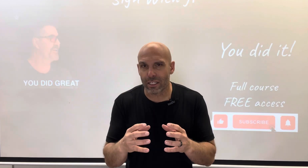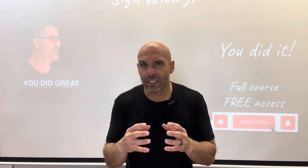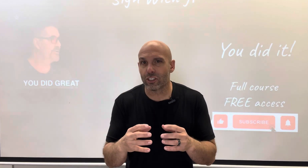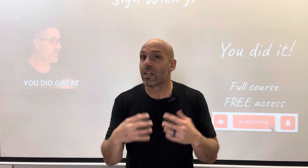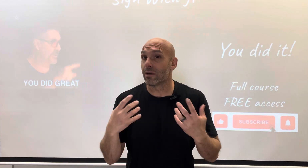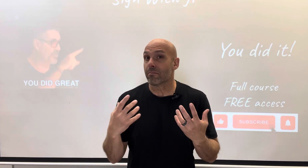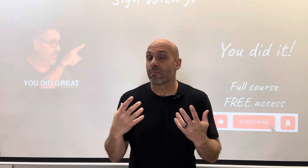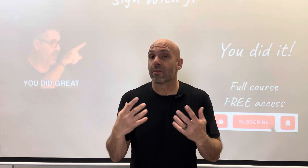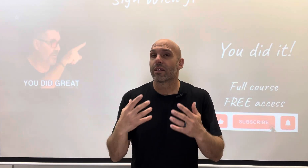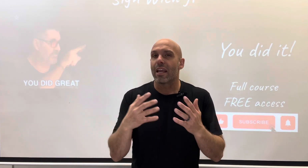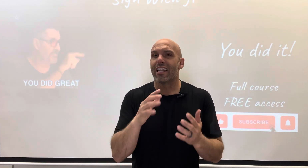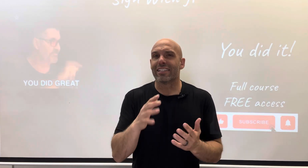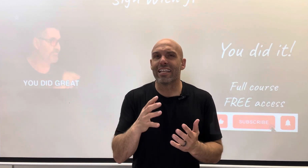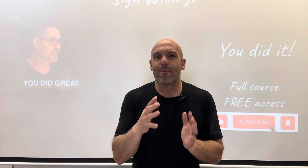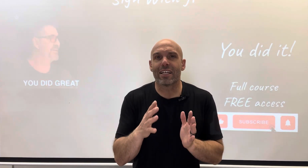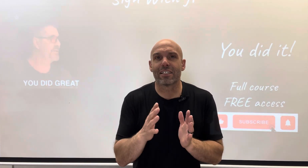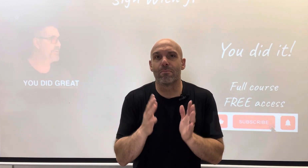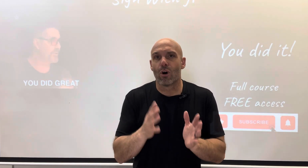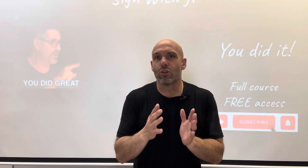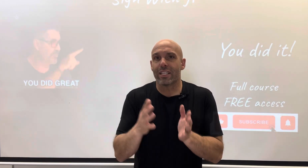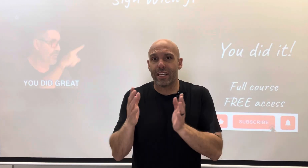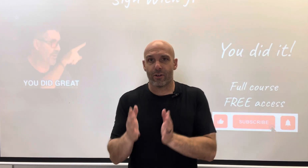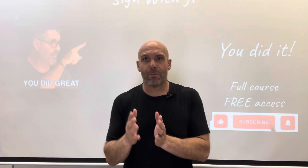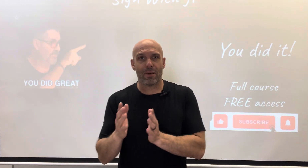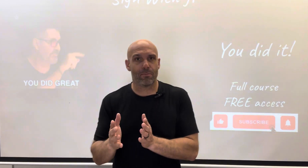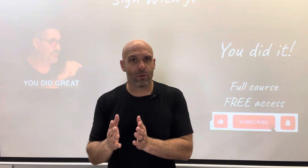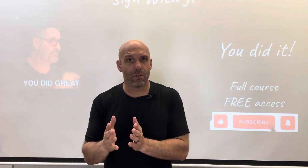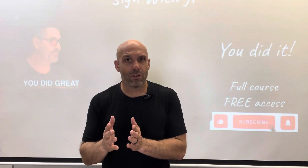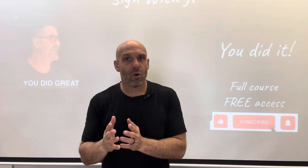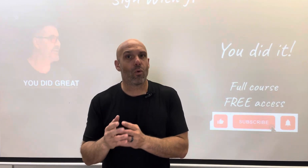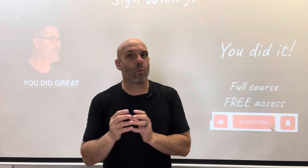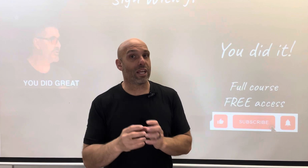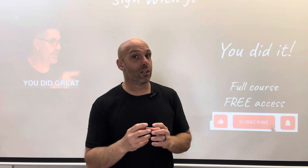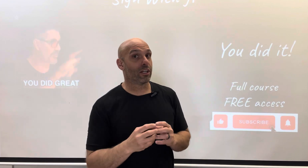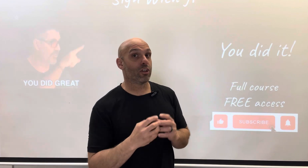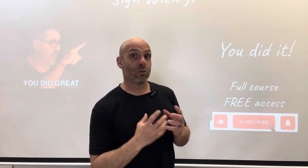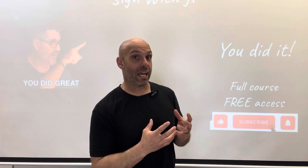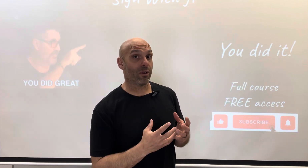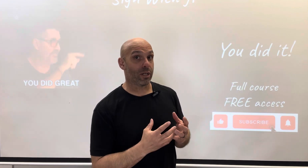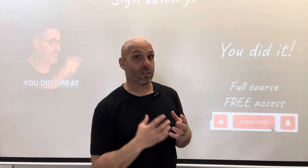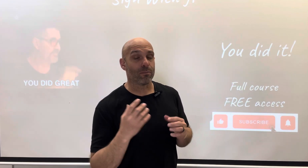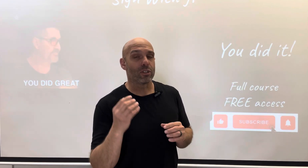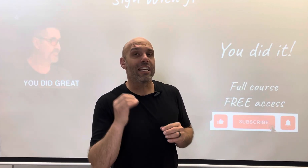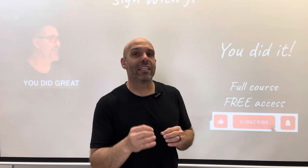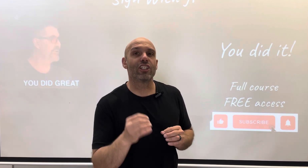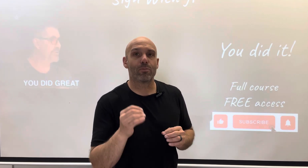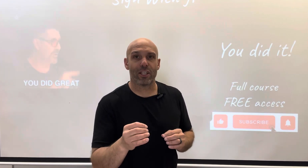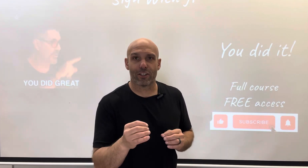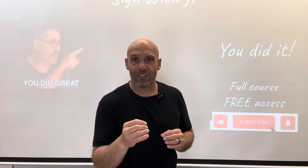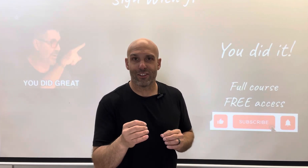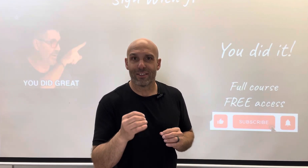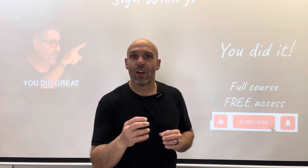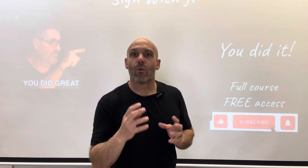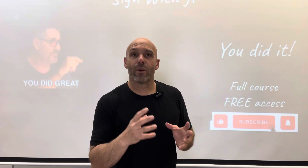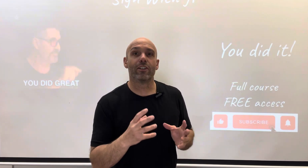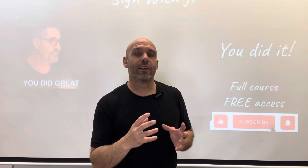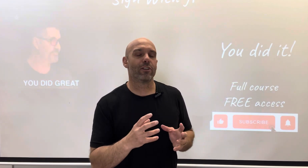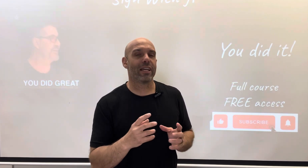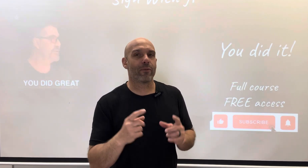English. And I say that because most hearing people, when we learn a new language, most English speakers, when we learn a new language, we